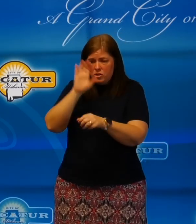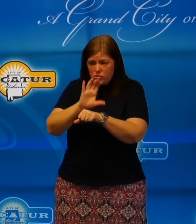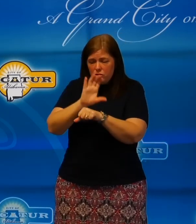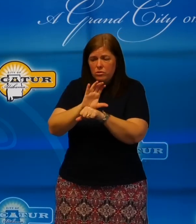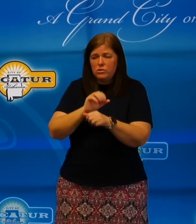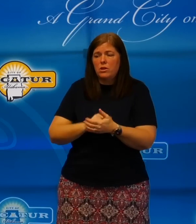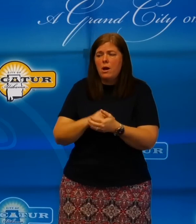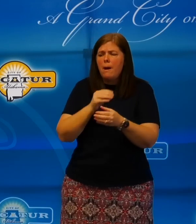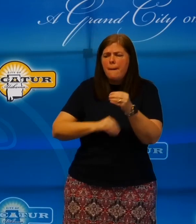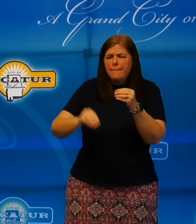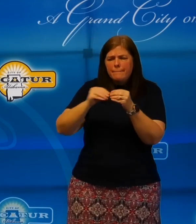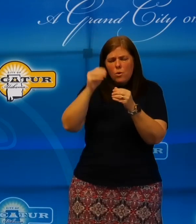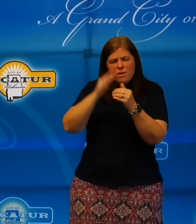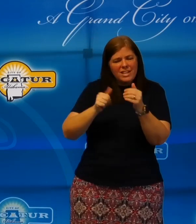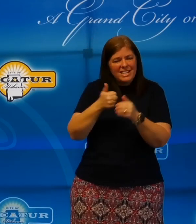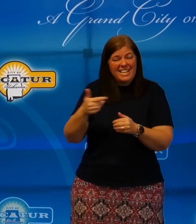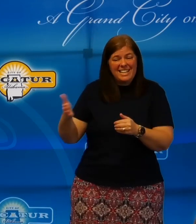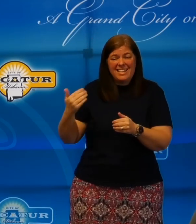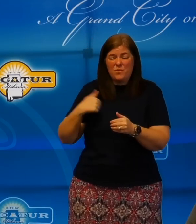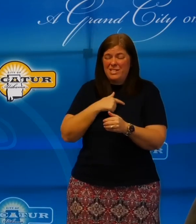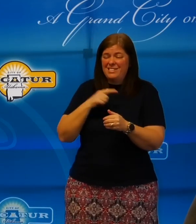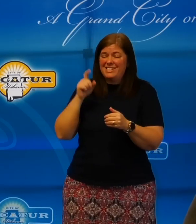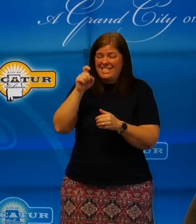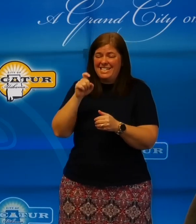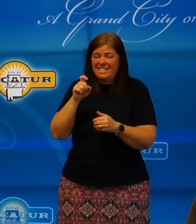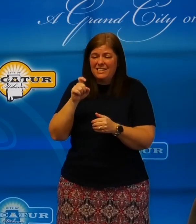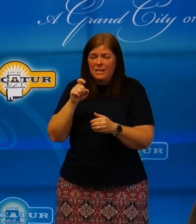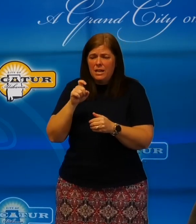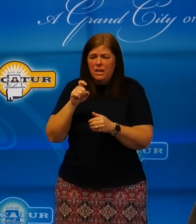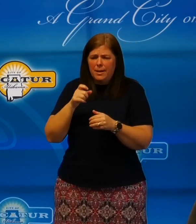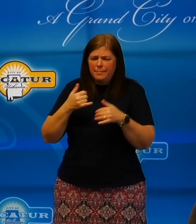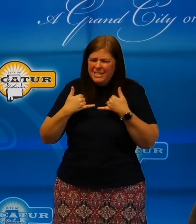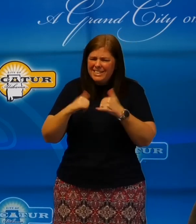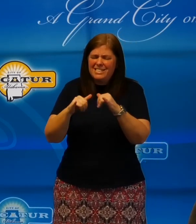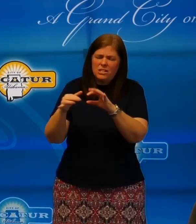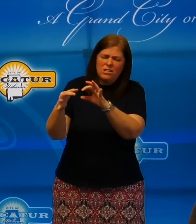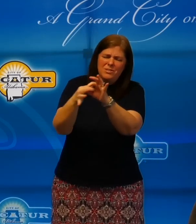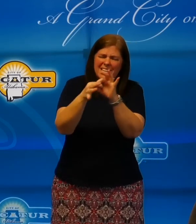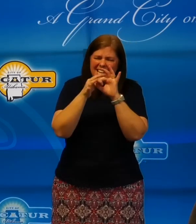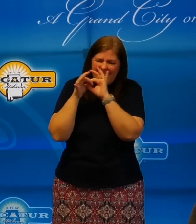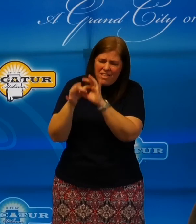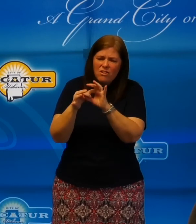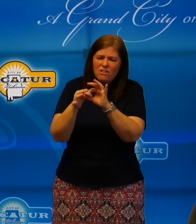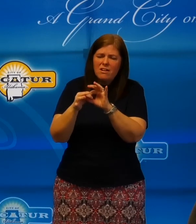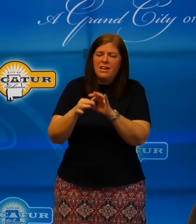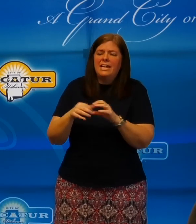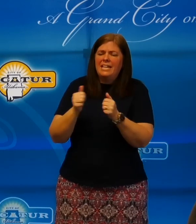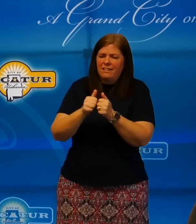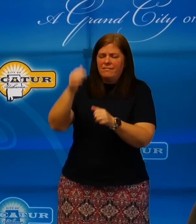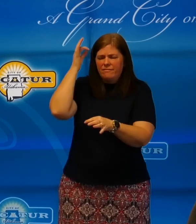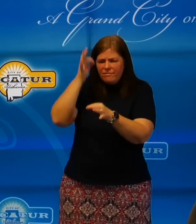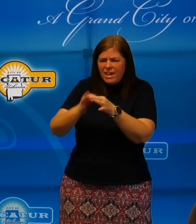anything, we just need to stay together in faith, trusting God, trusting in what He has provided for us